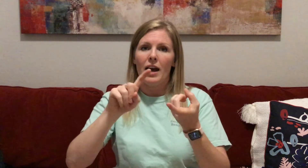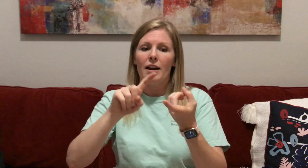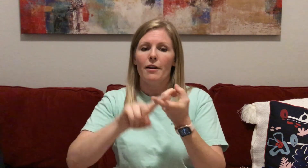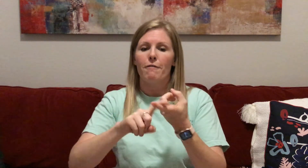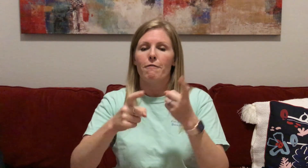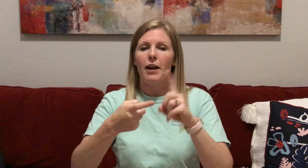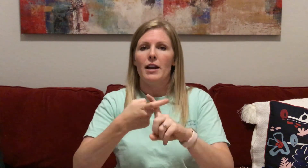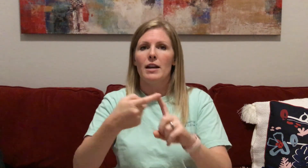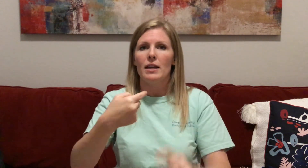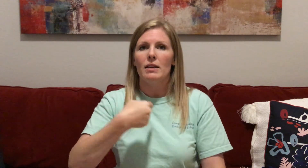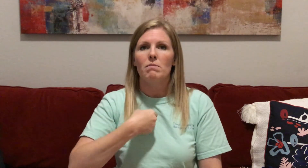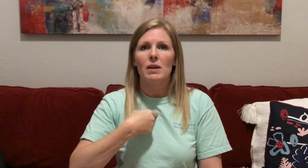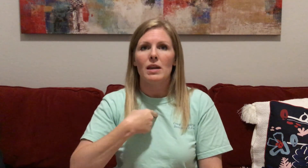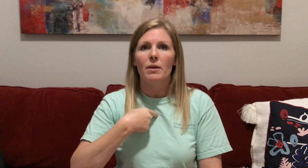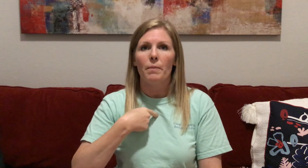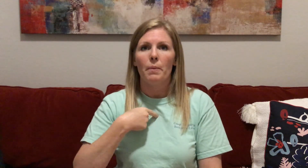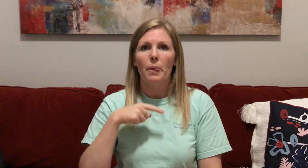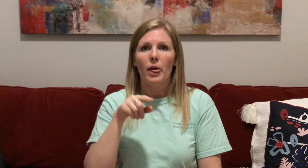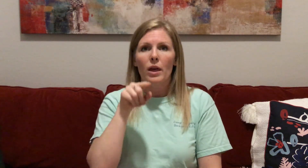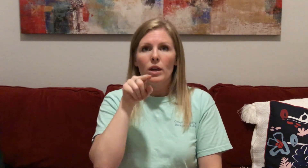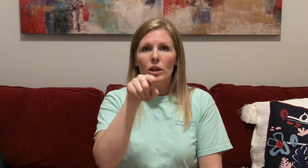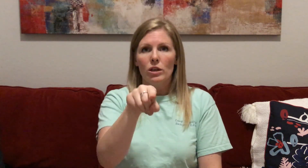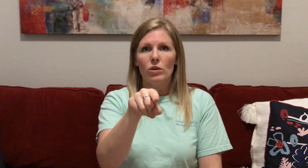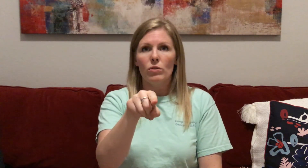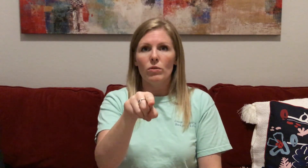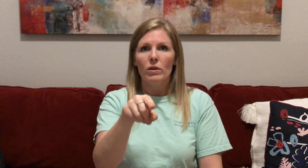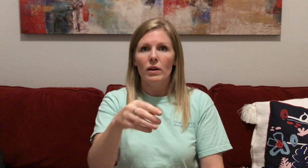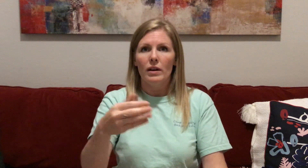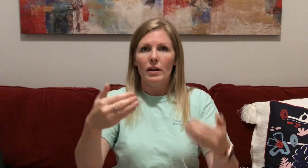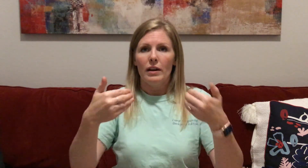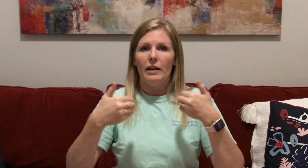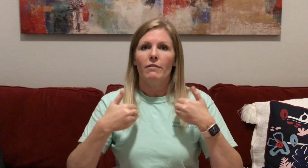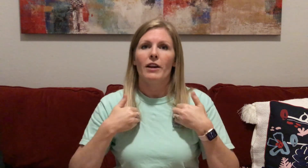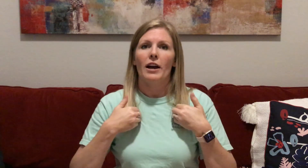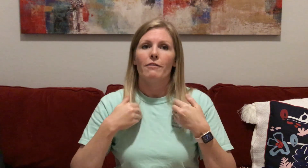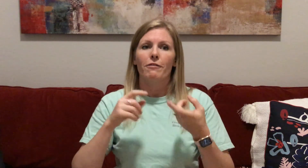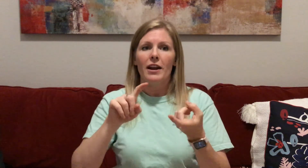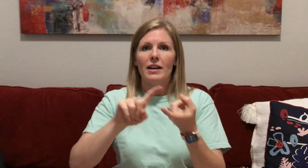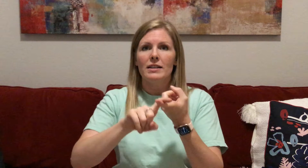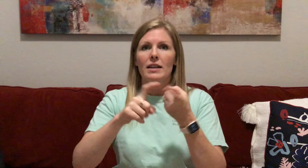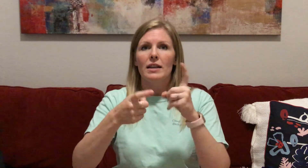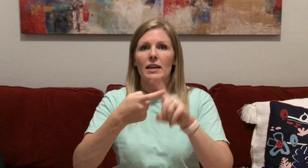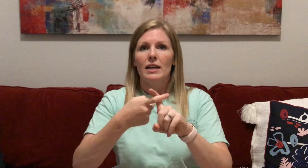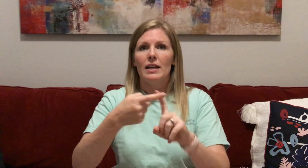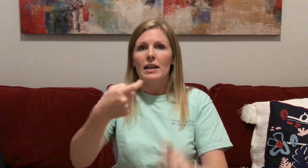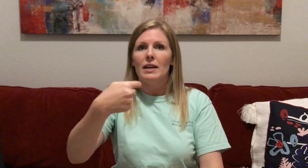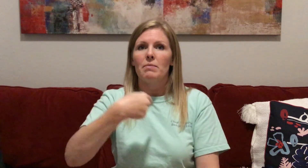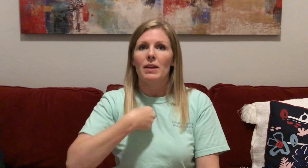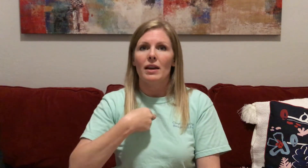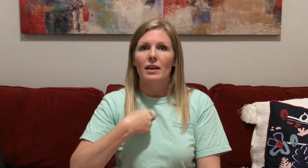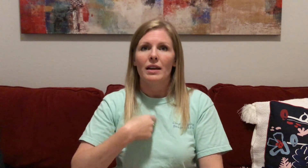a friend in me. You got a friend in